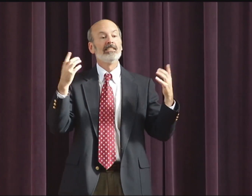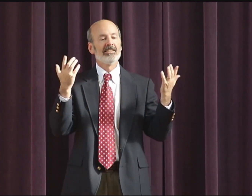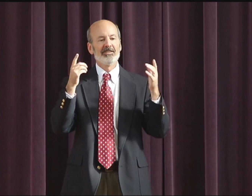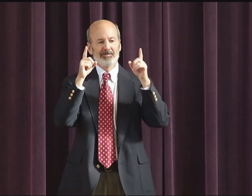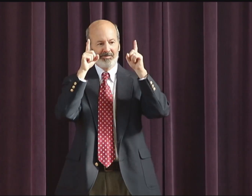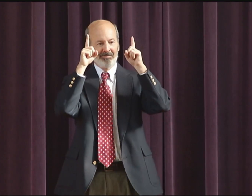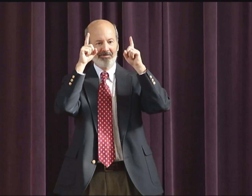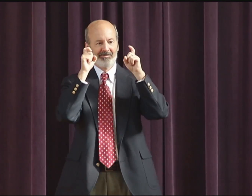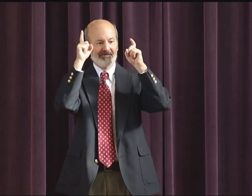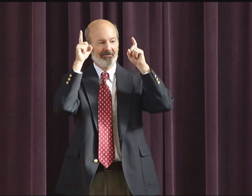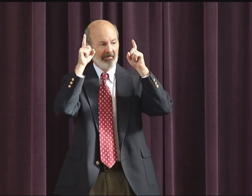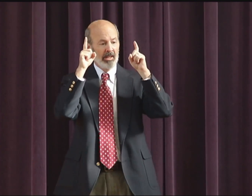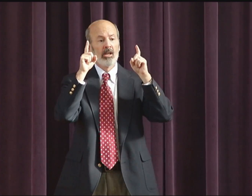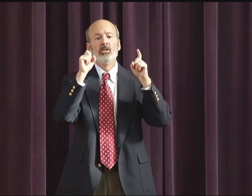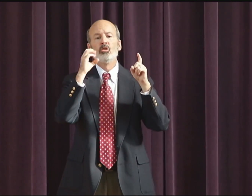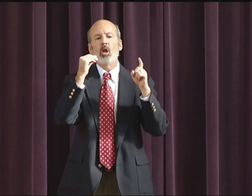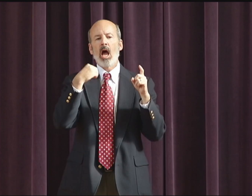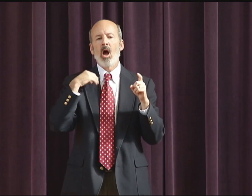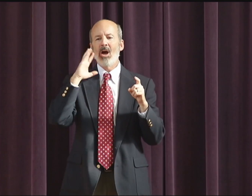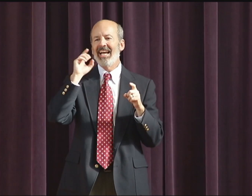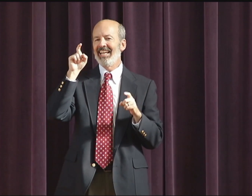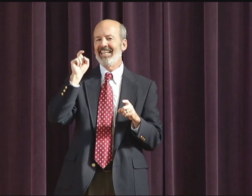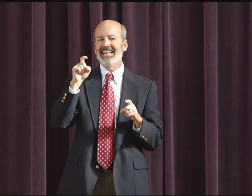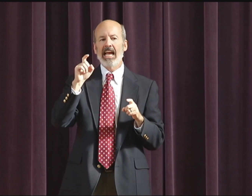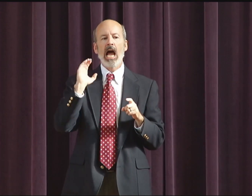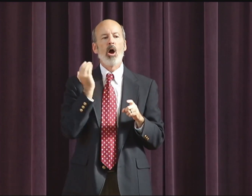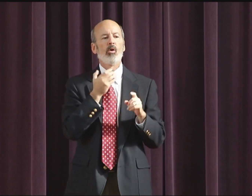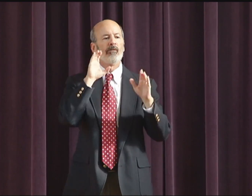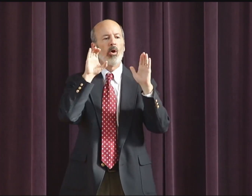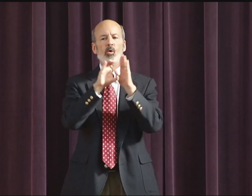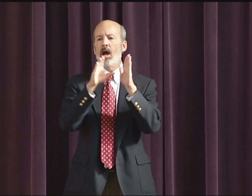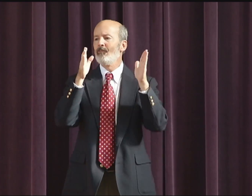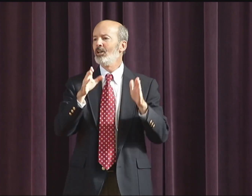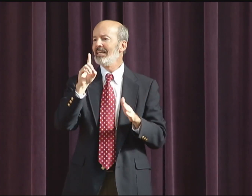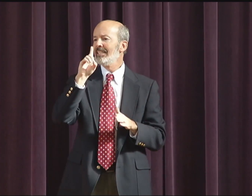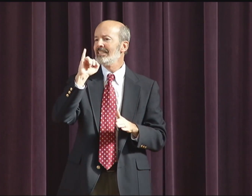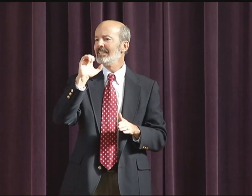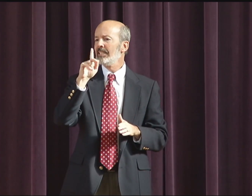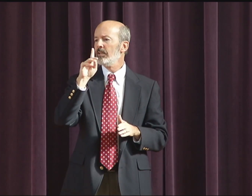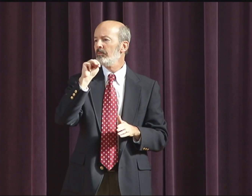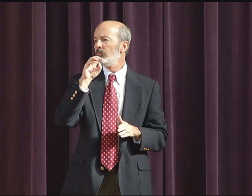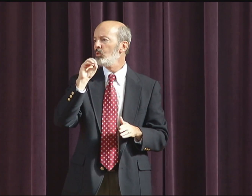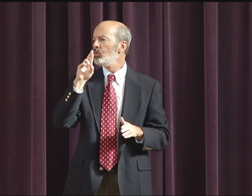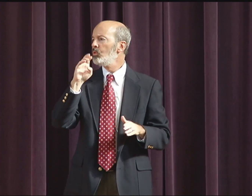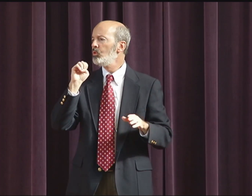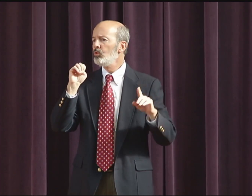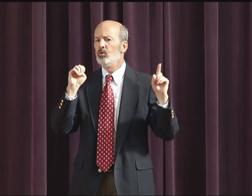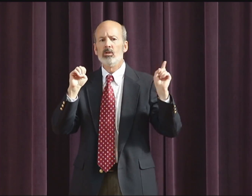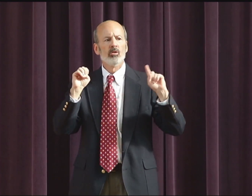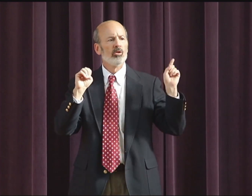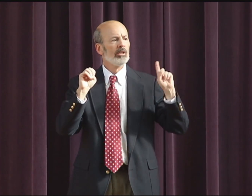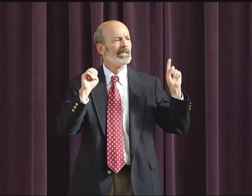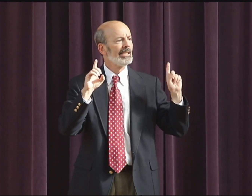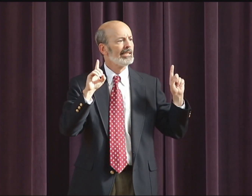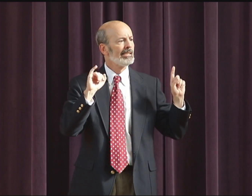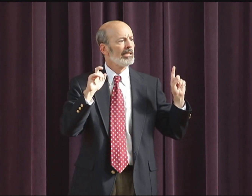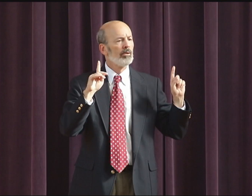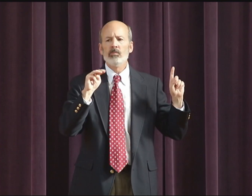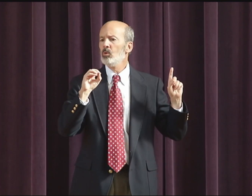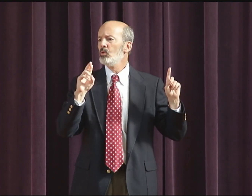one moment to have a class photo. So I need to have our photographer, who's Dick Moore. Where